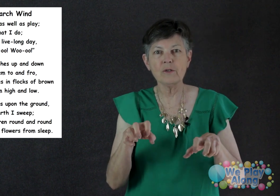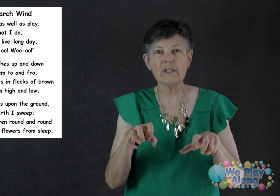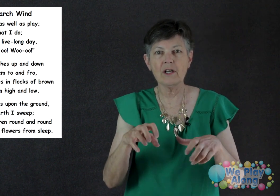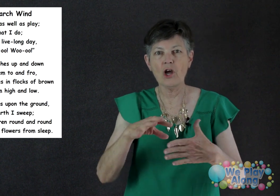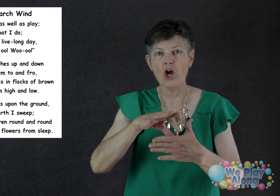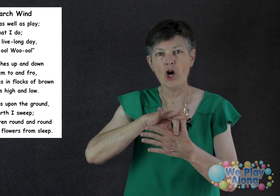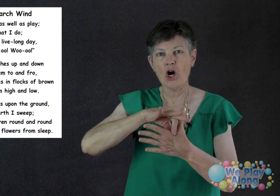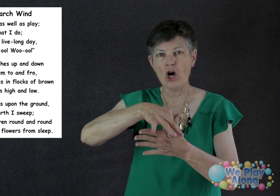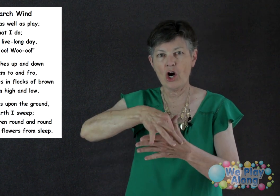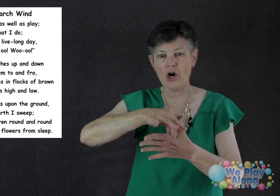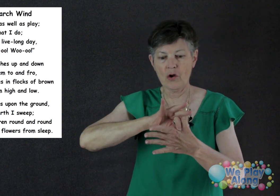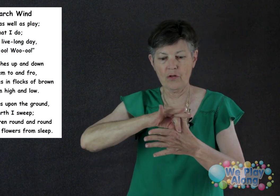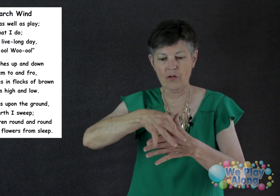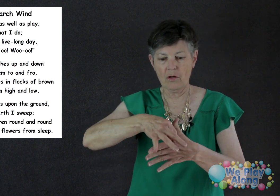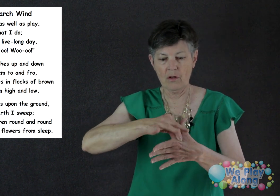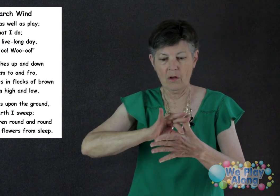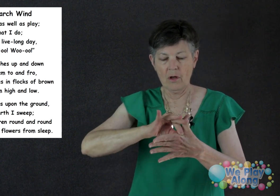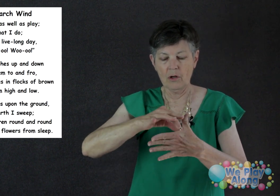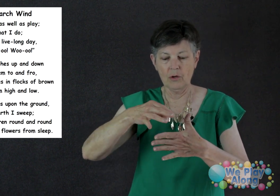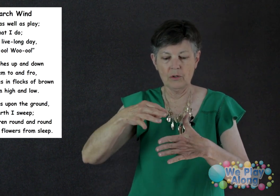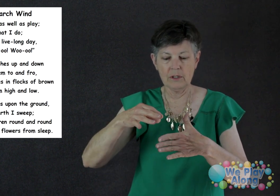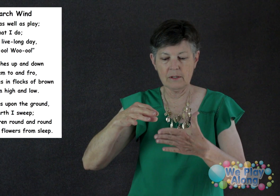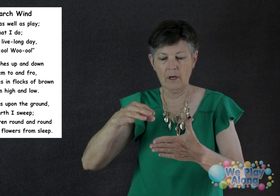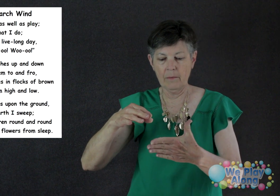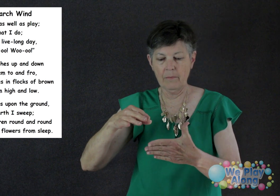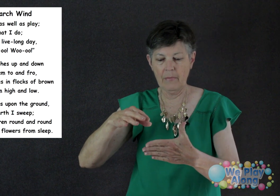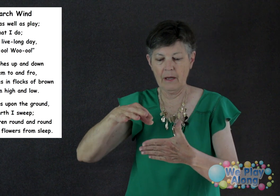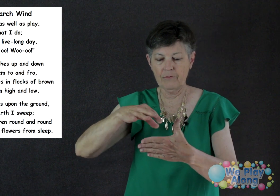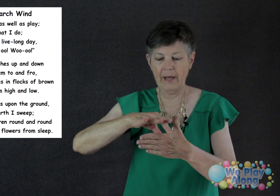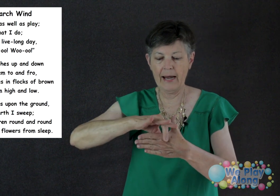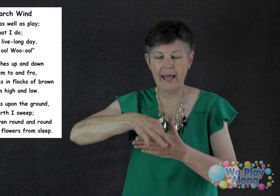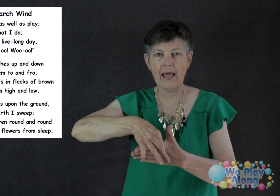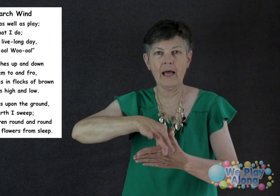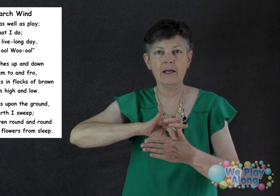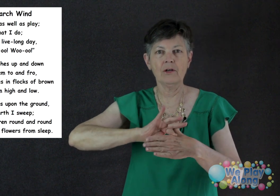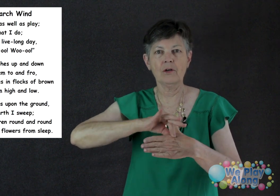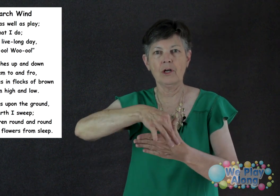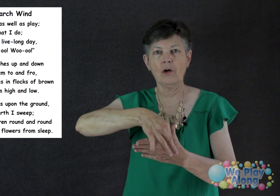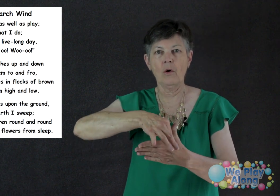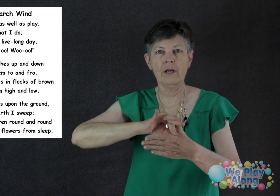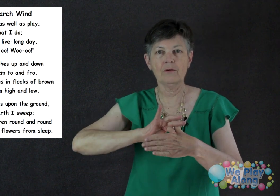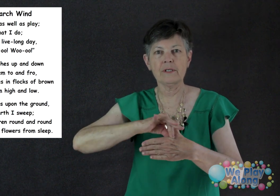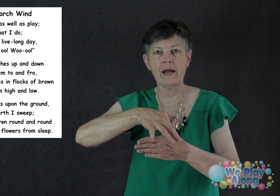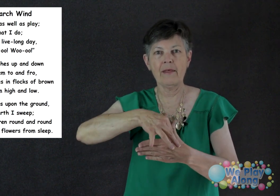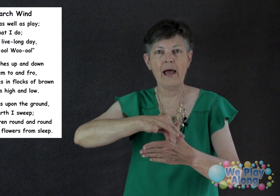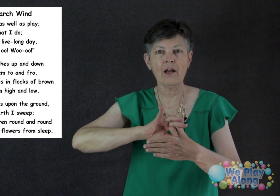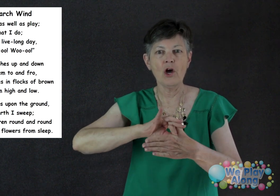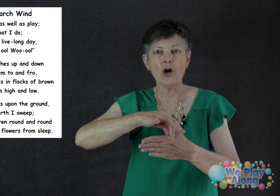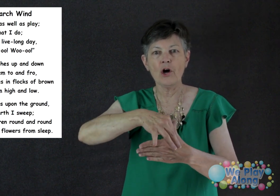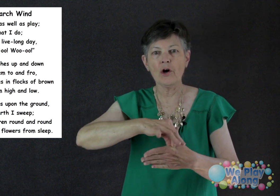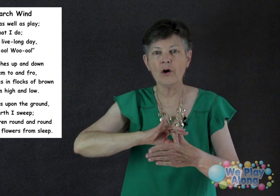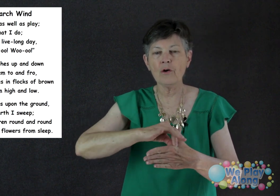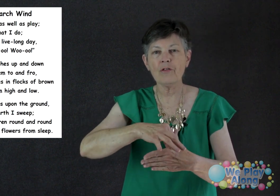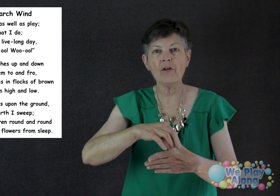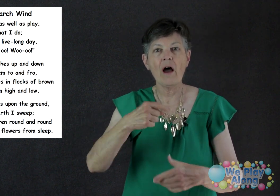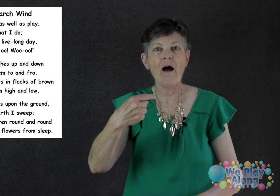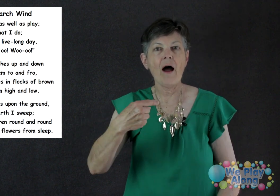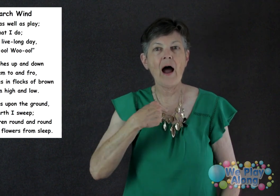frozen earth. You just make a flat hand and you're going to go on either side of that. Earth,